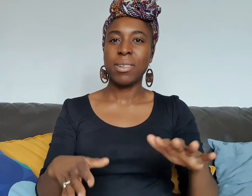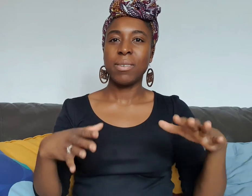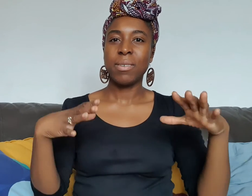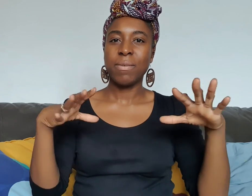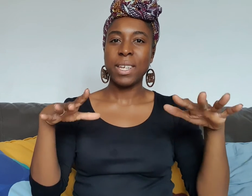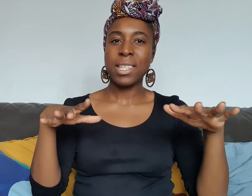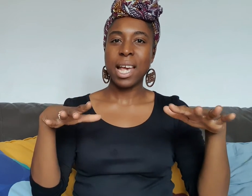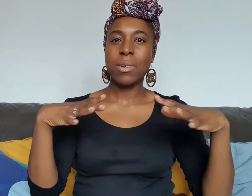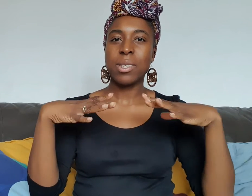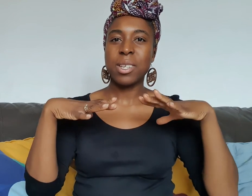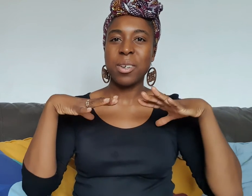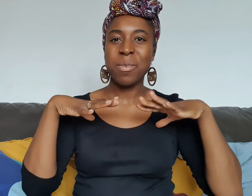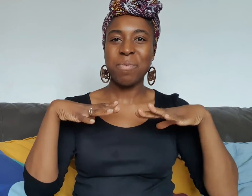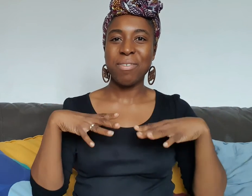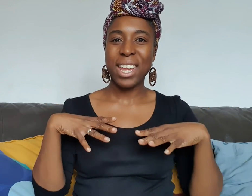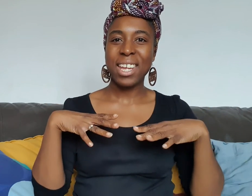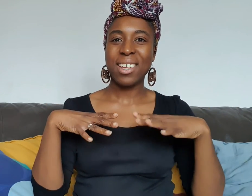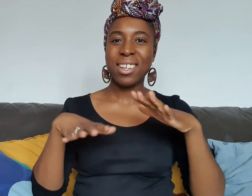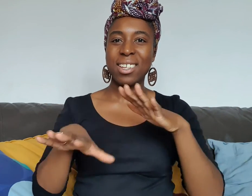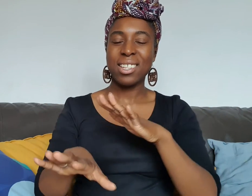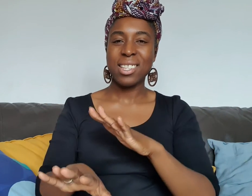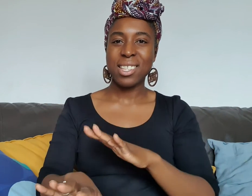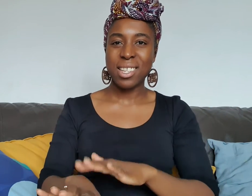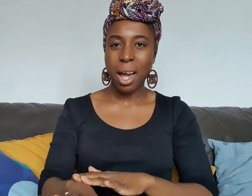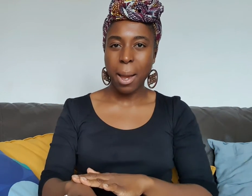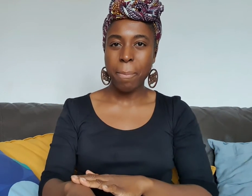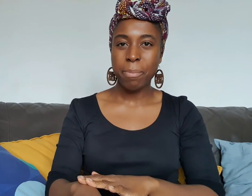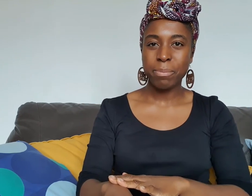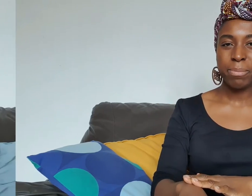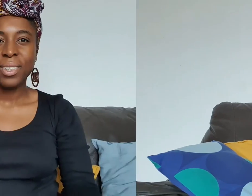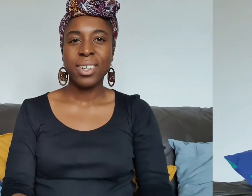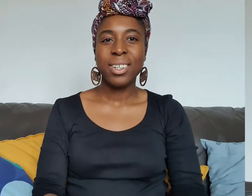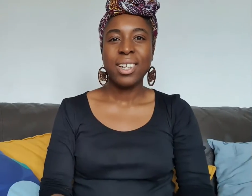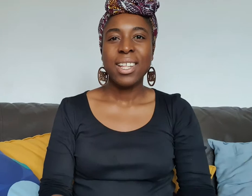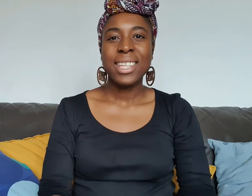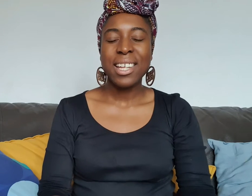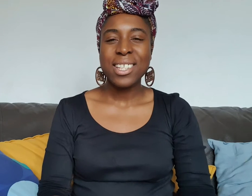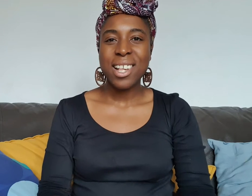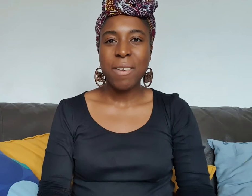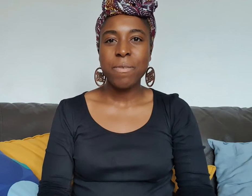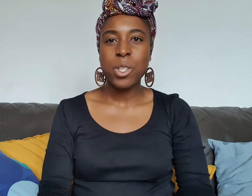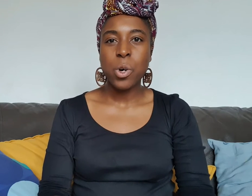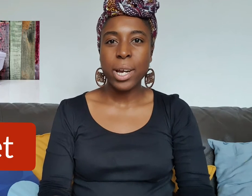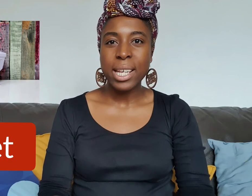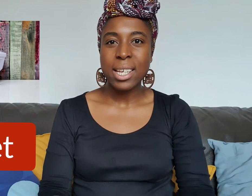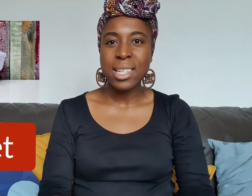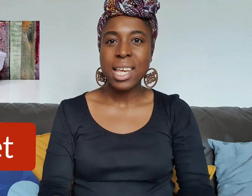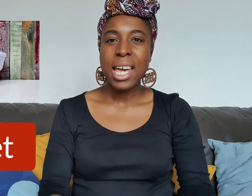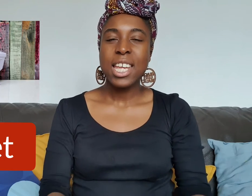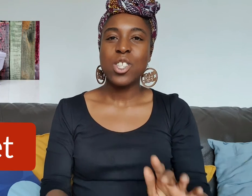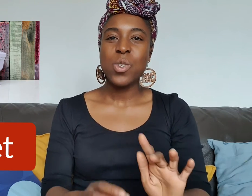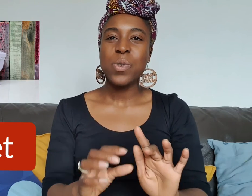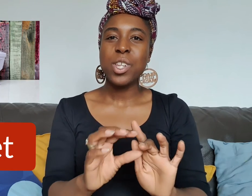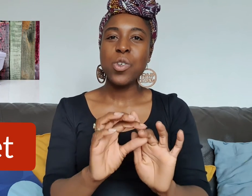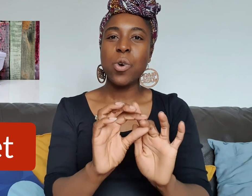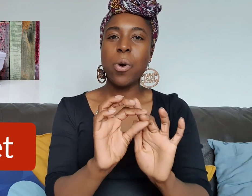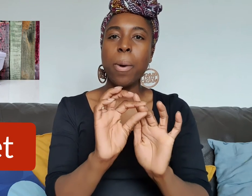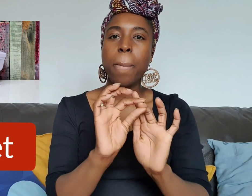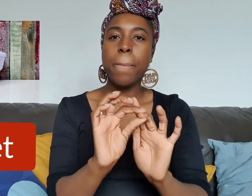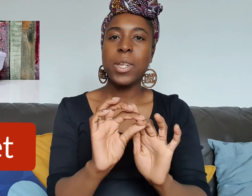Fingers out. Break time. Now the sign for toilet is using your middle